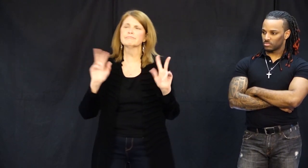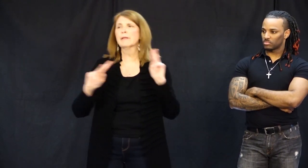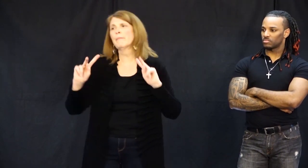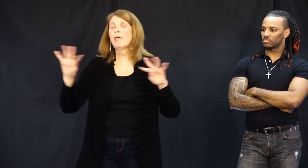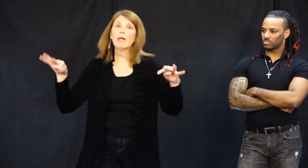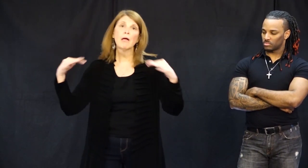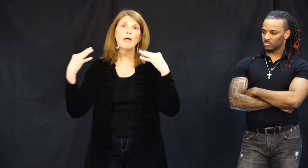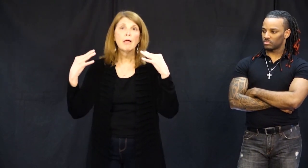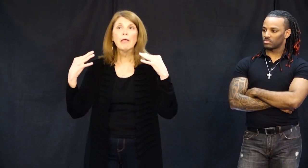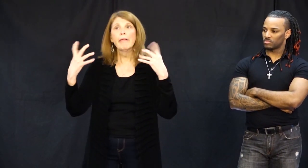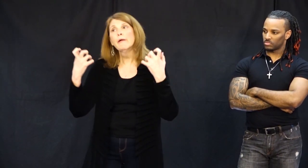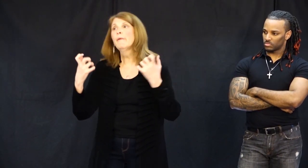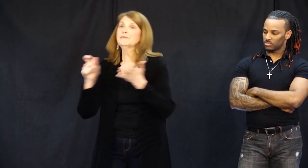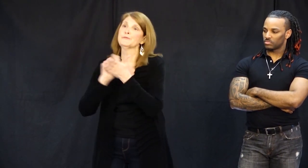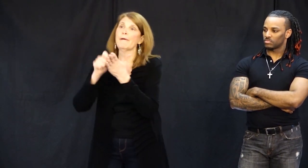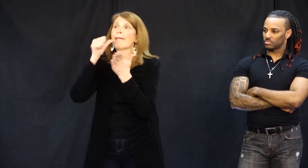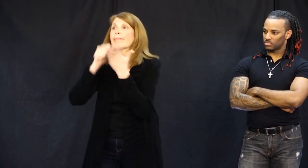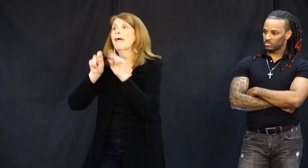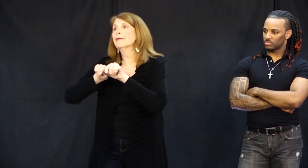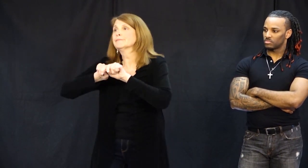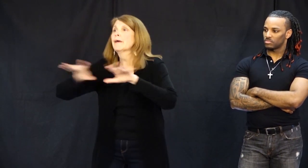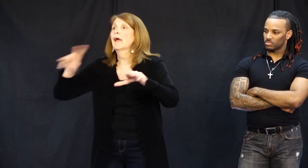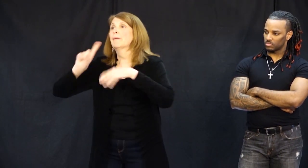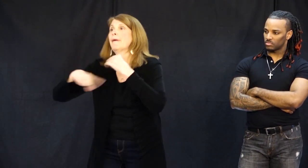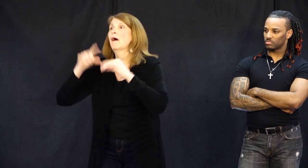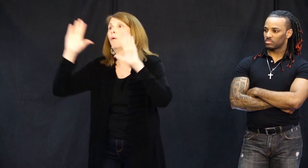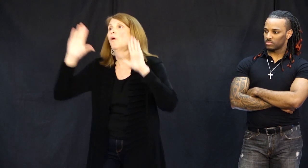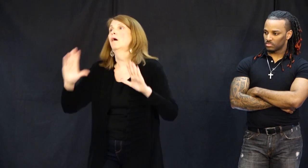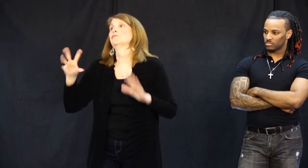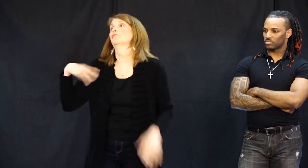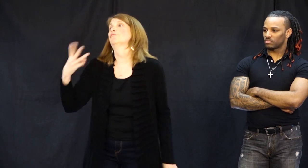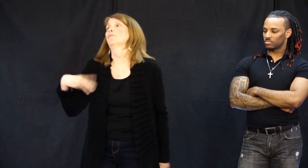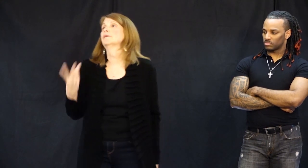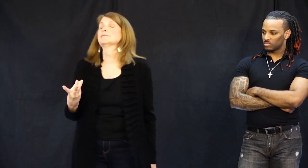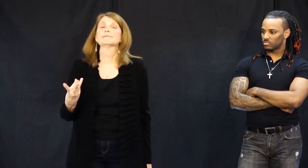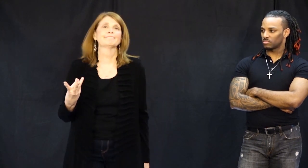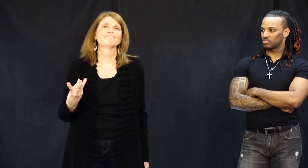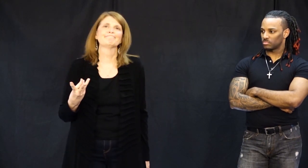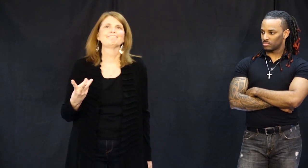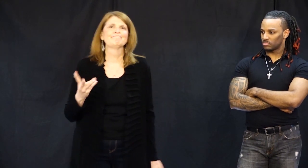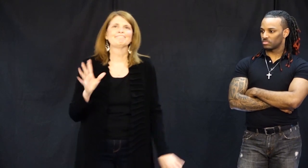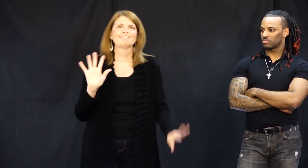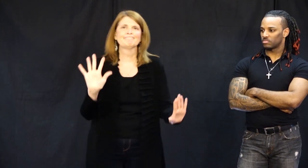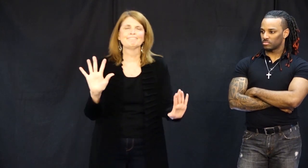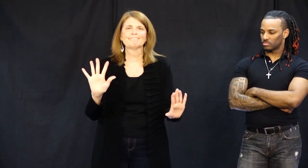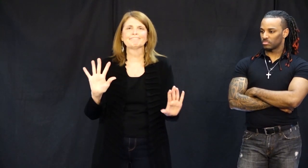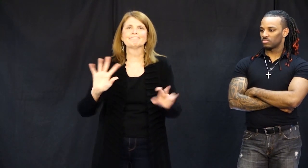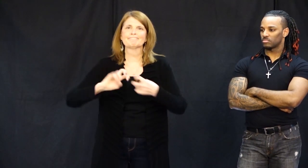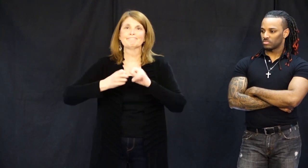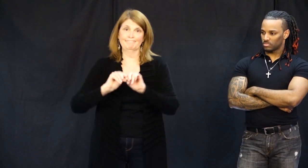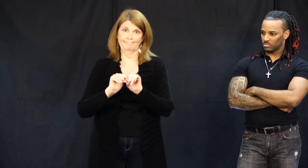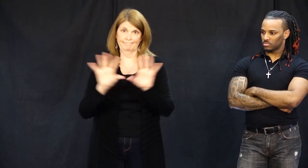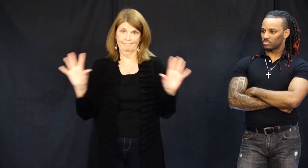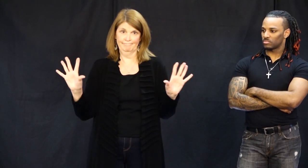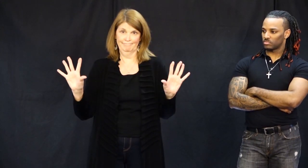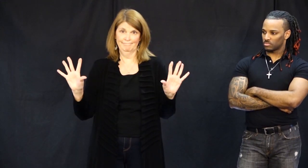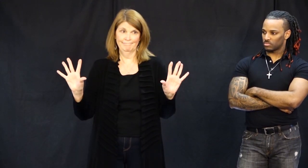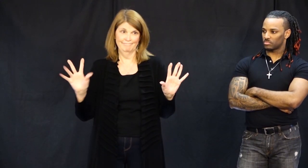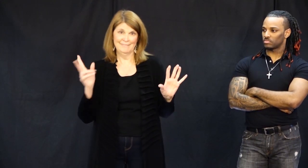on a pedestal, writing letters to relatives, embellishing my elegance and eloquence. But the elephant is in the room, the truth is in your